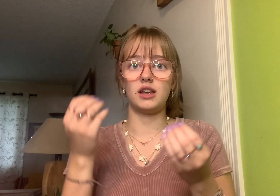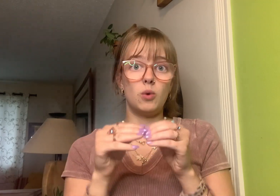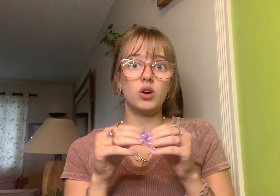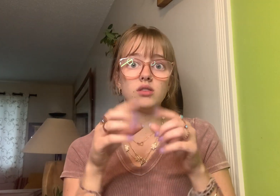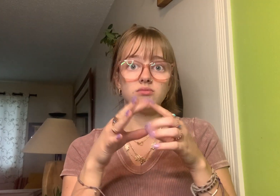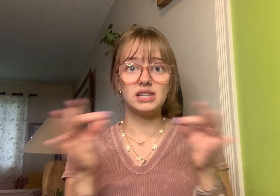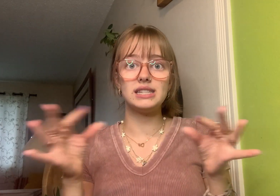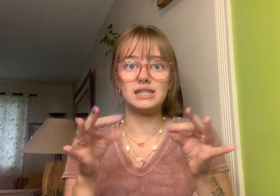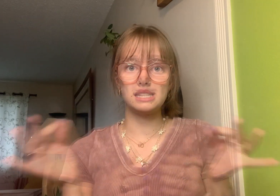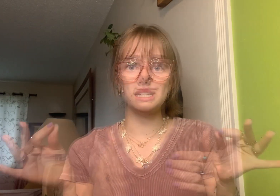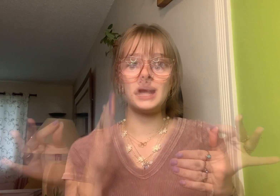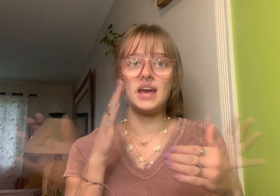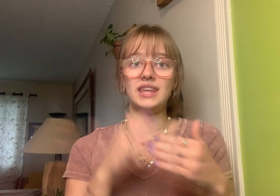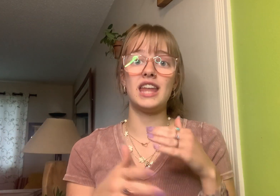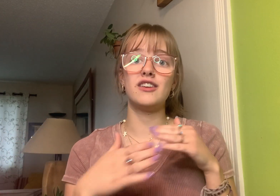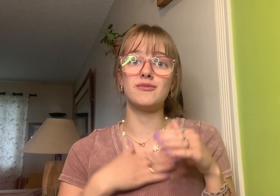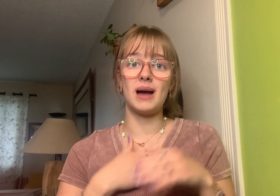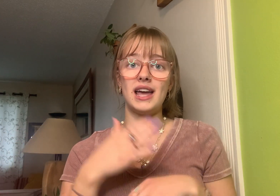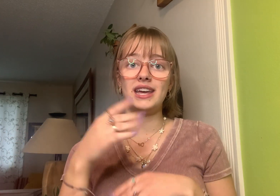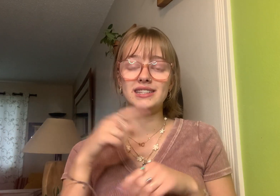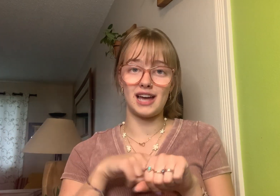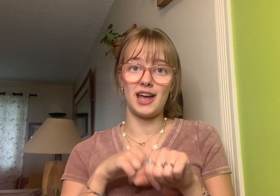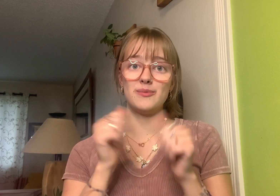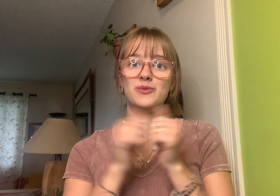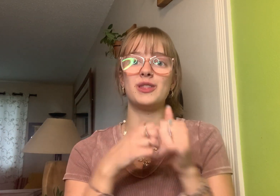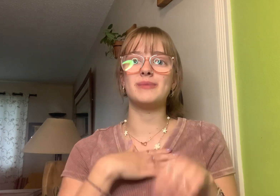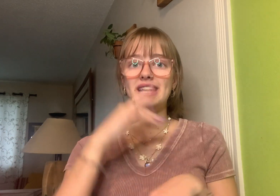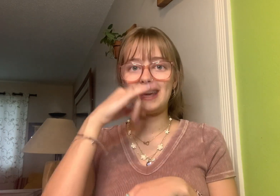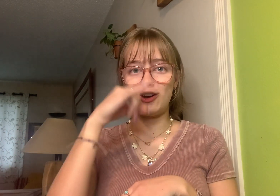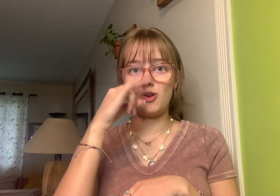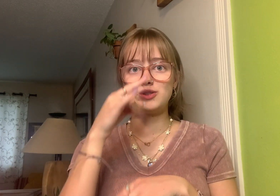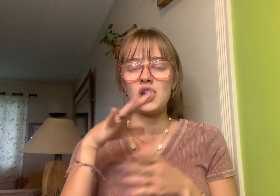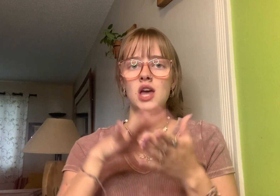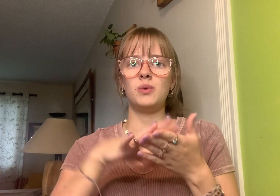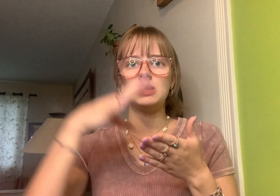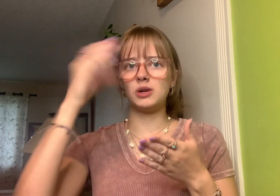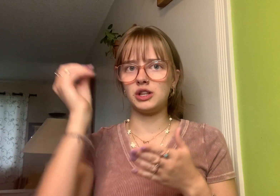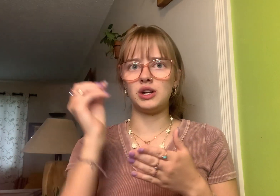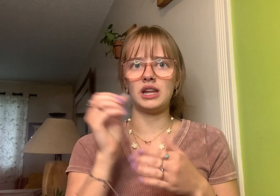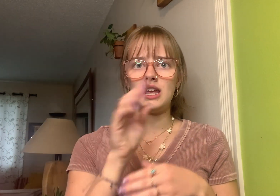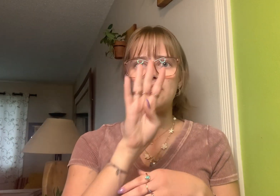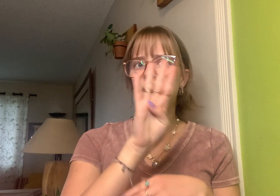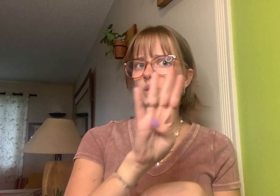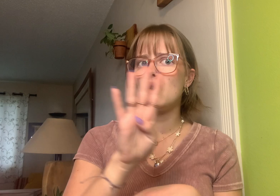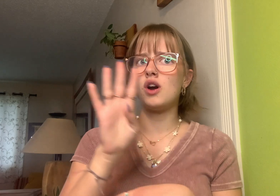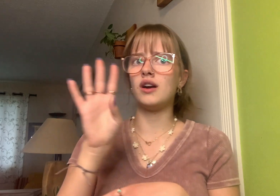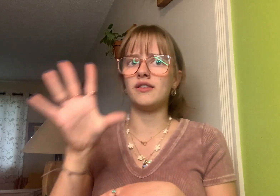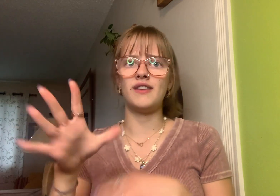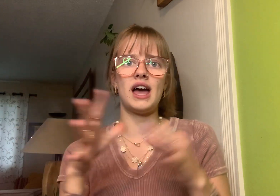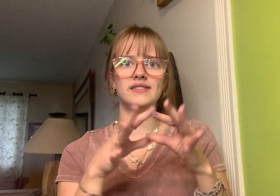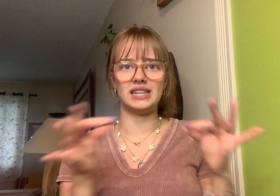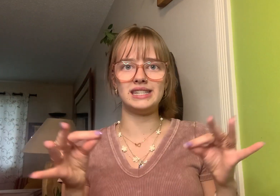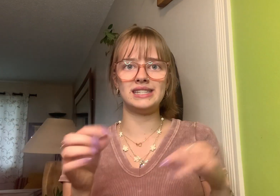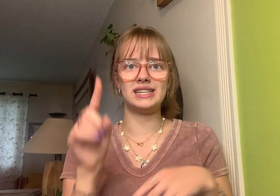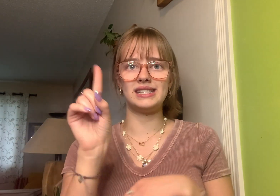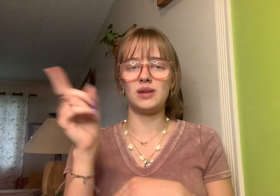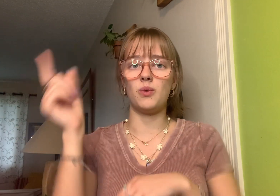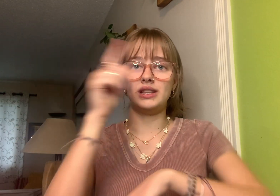more sentences. By the end of my time with my kiddos, we were learning 4 to 5 sentences in 1